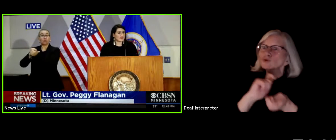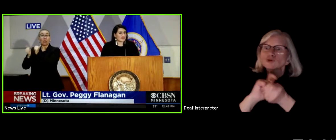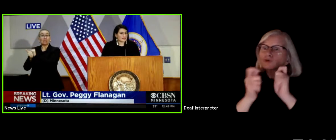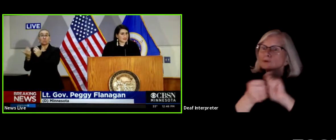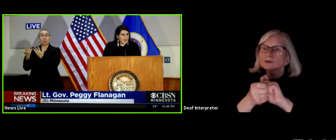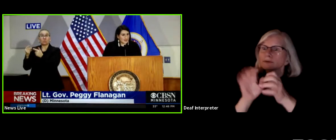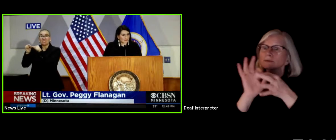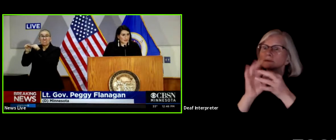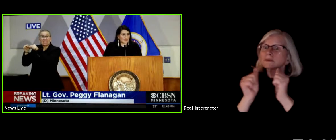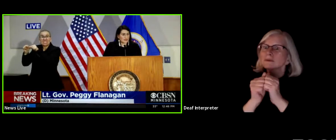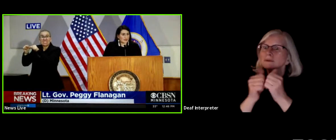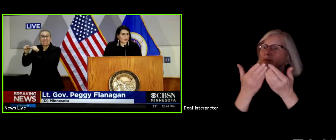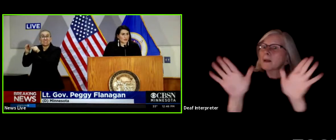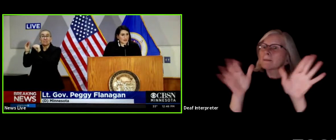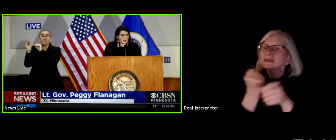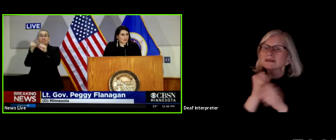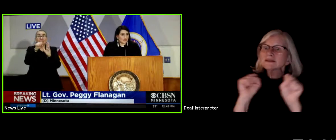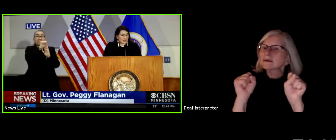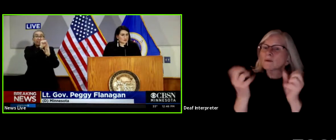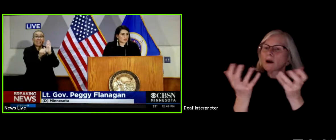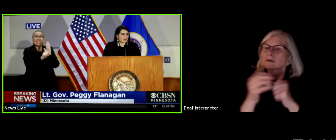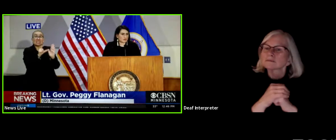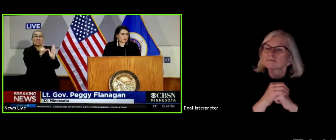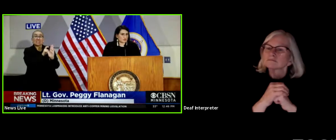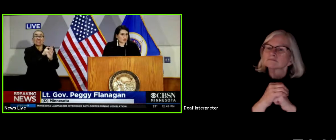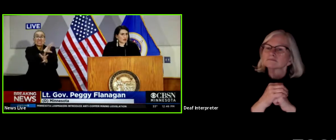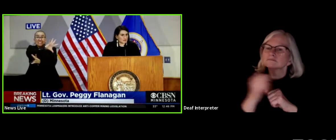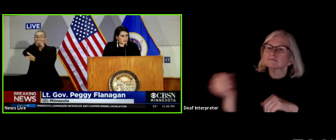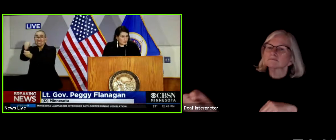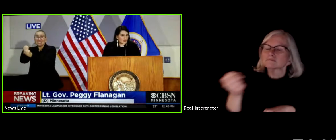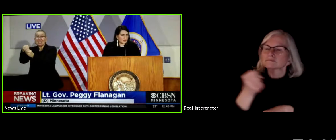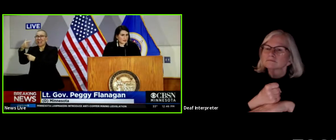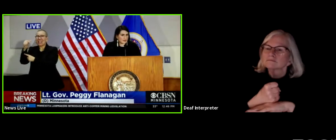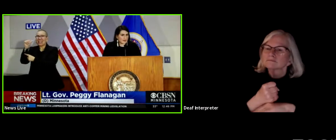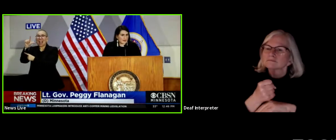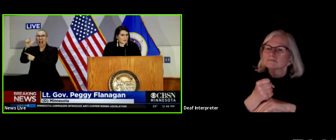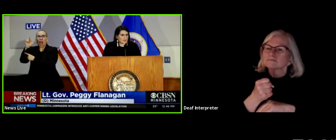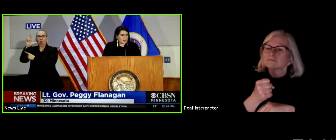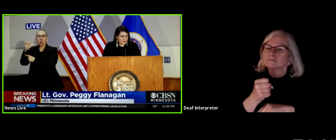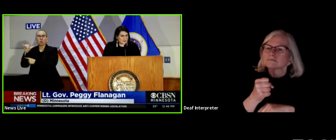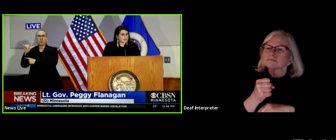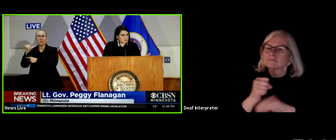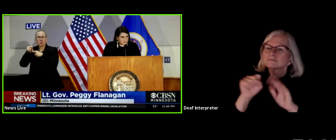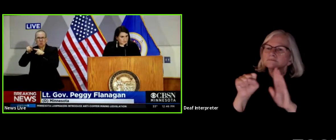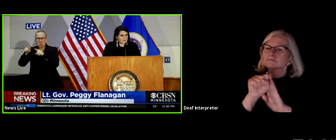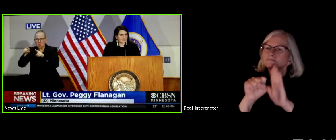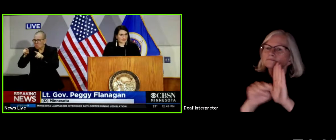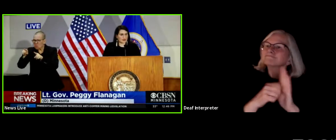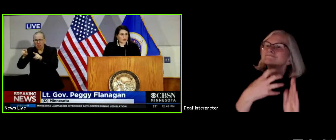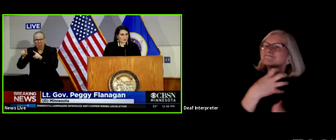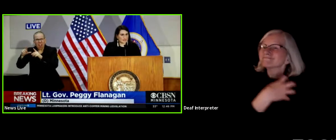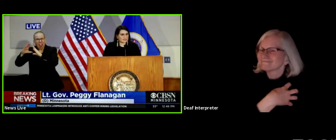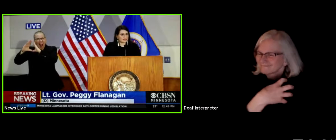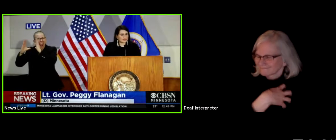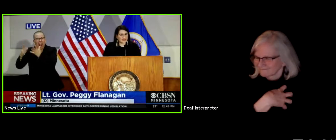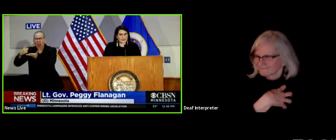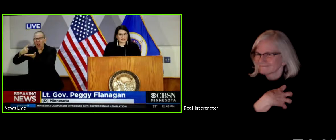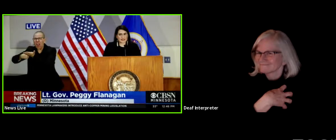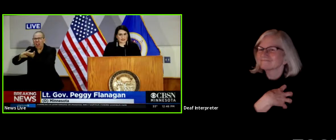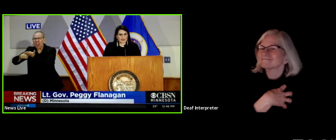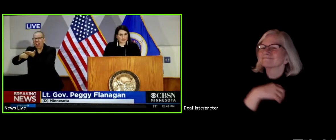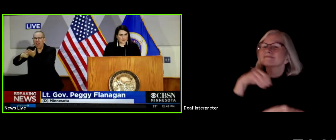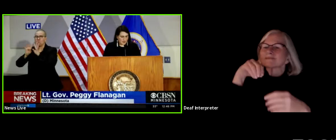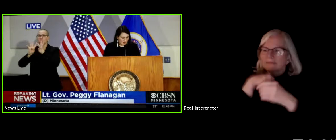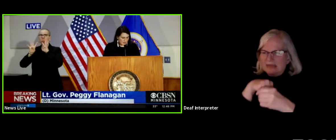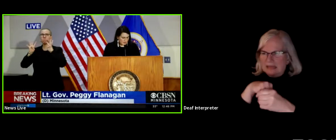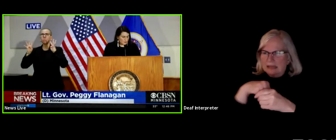troopers in the gallery whenever House members were on the floor, because there are risks. And